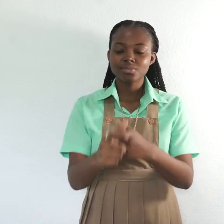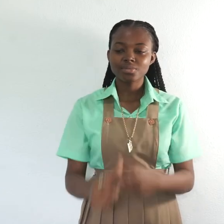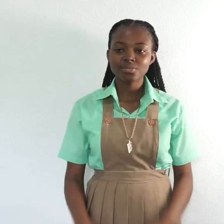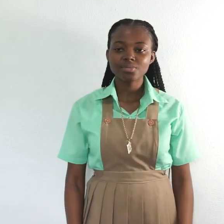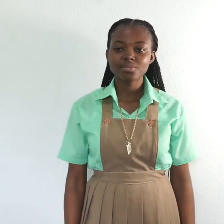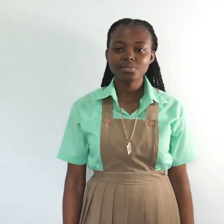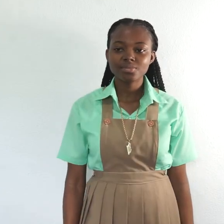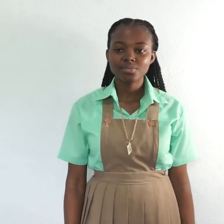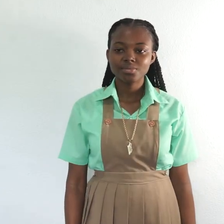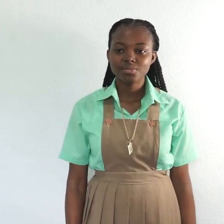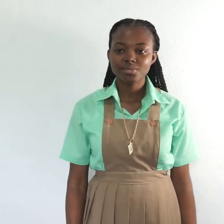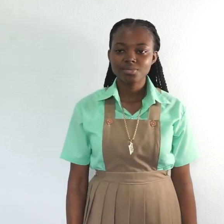Stop